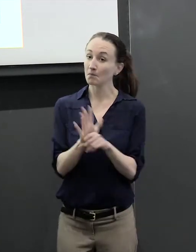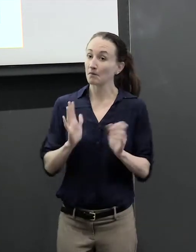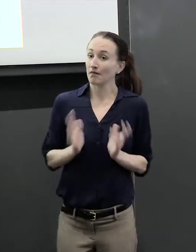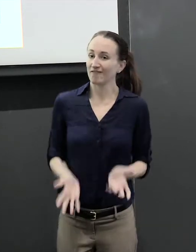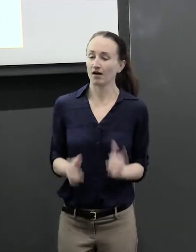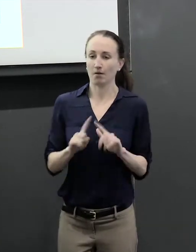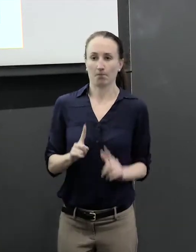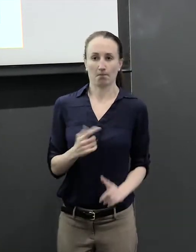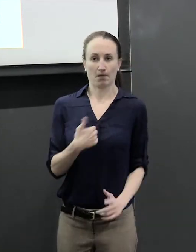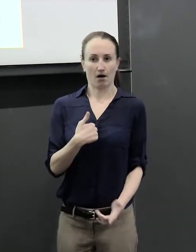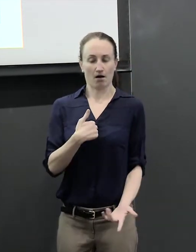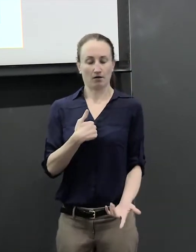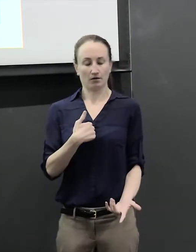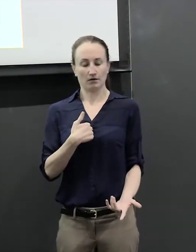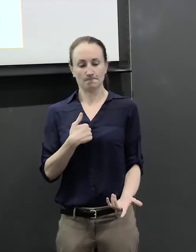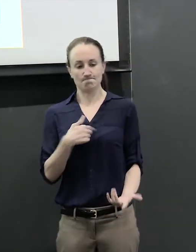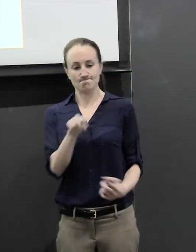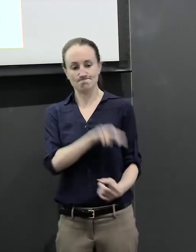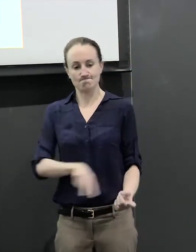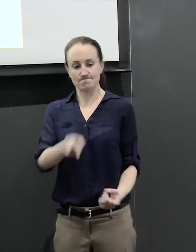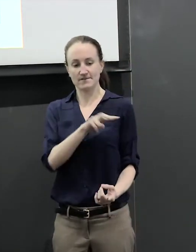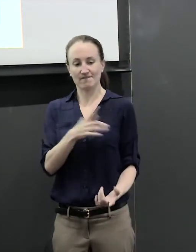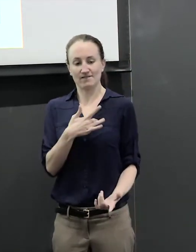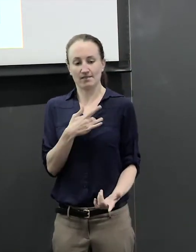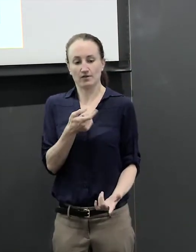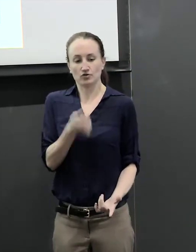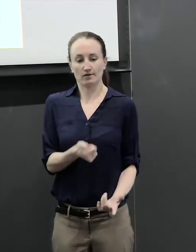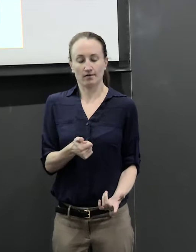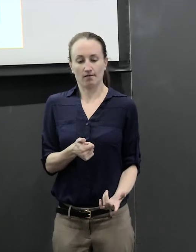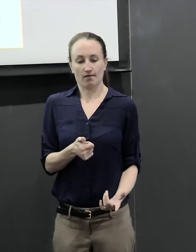that there's a slight hesitation.